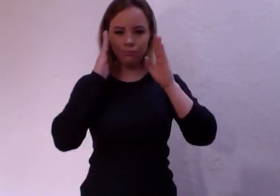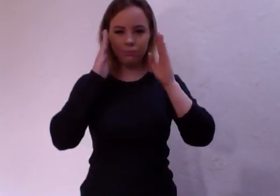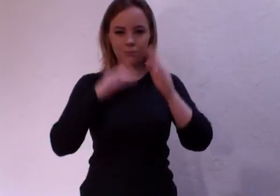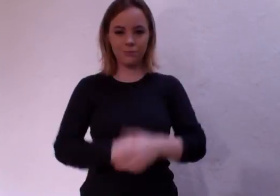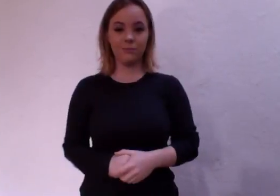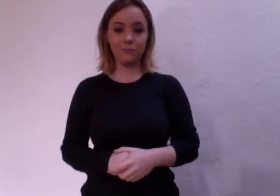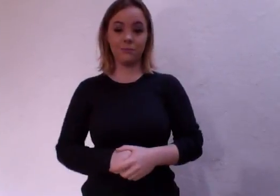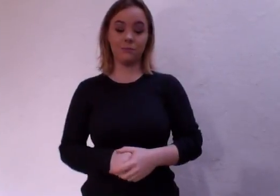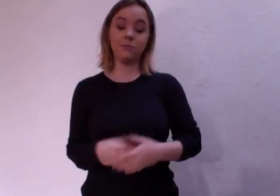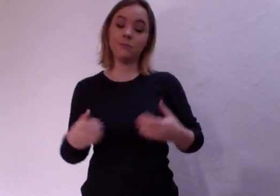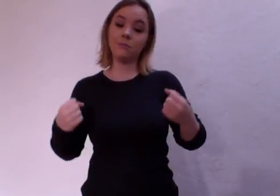So,